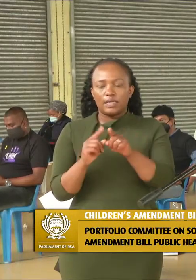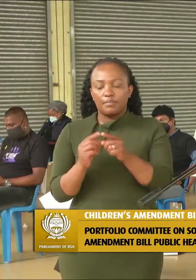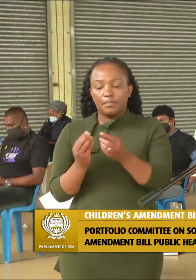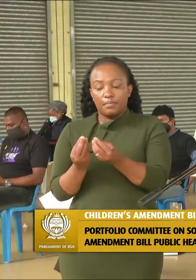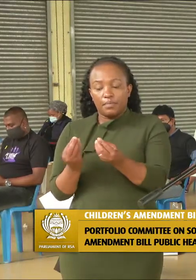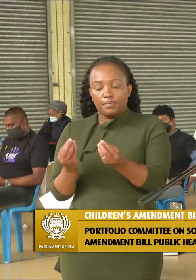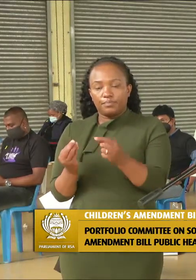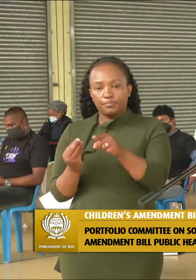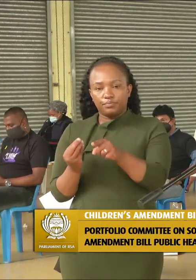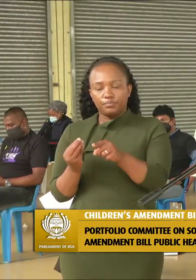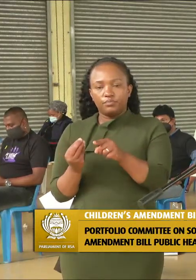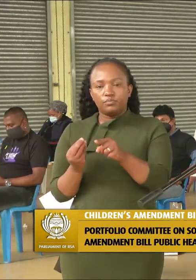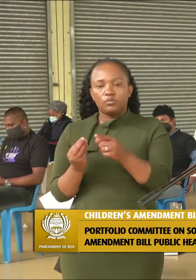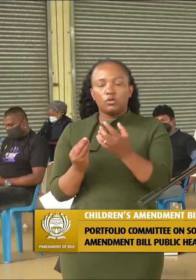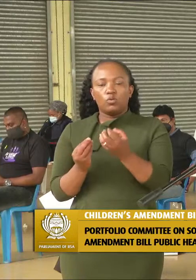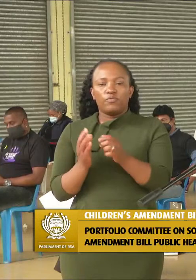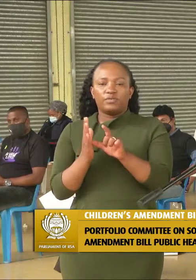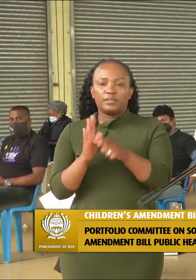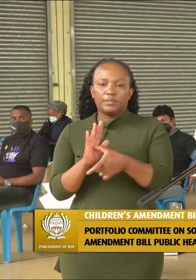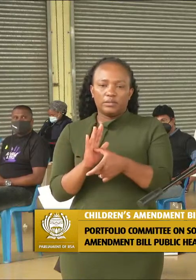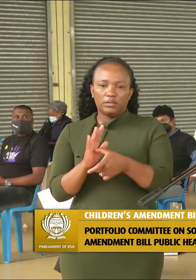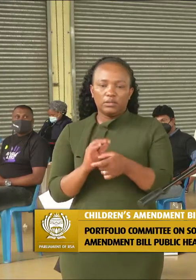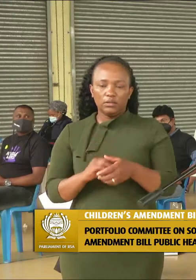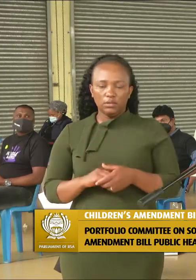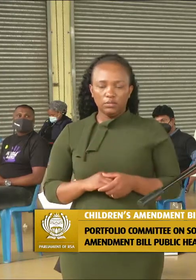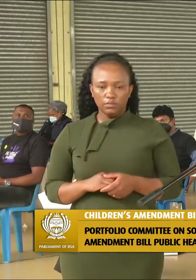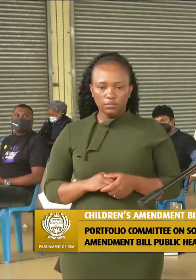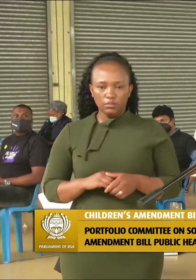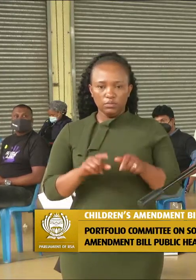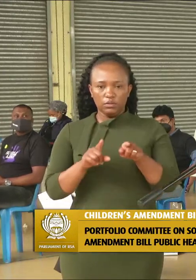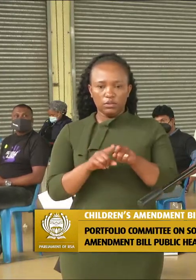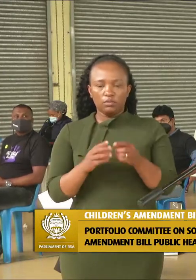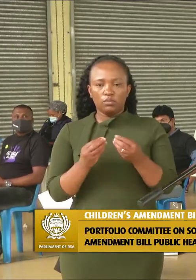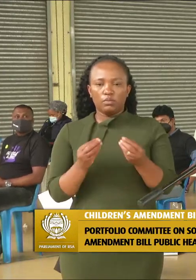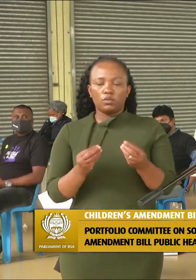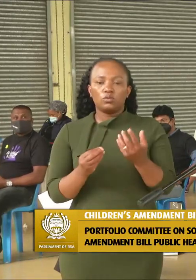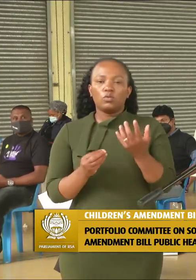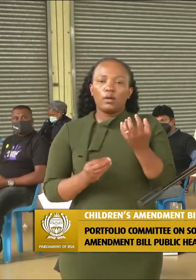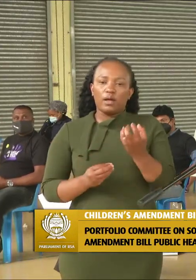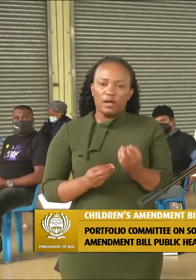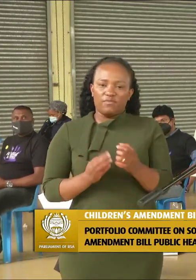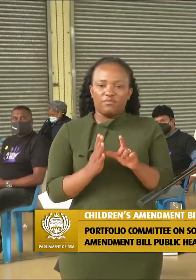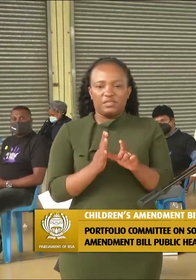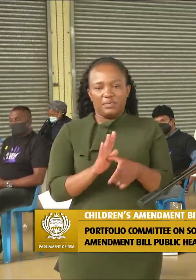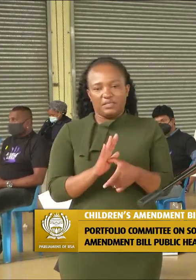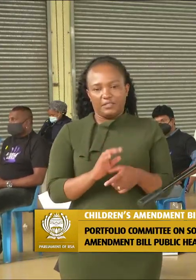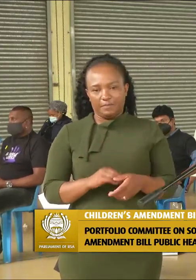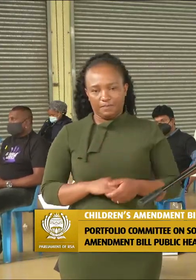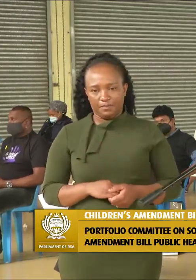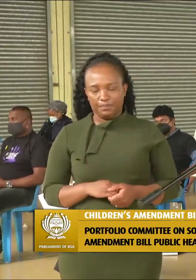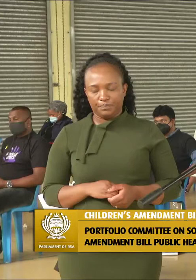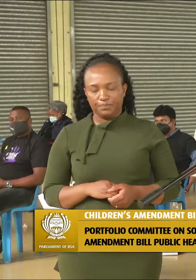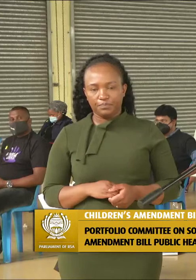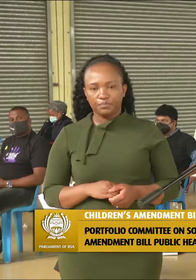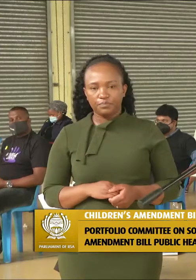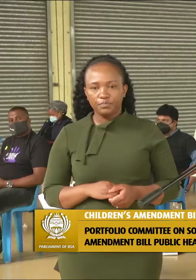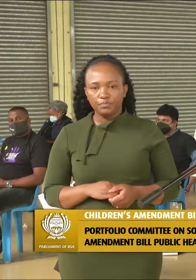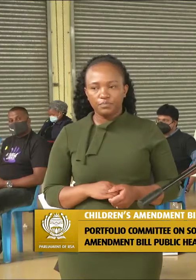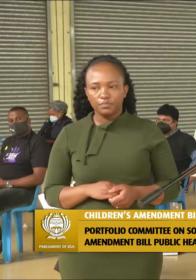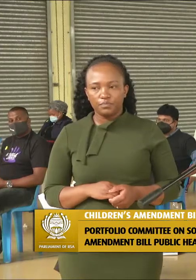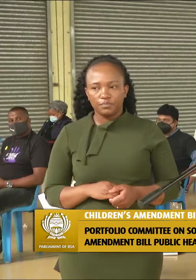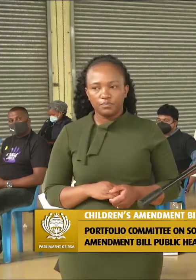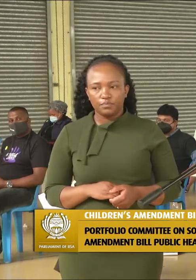futhi nabantwana abakhubazekile kanjalo nabantu abaphila nokukhubazeka. I would like to thank